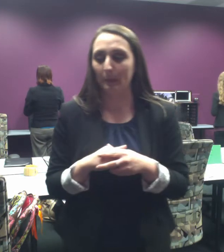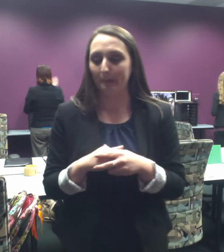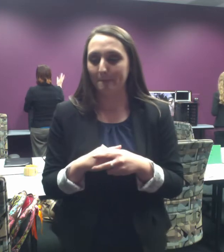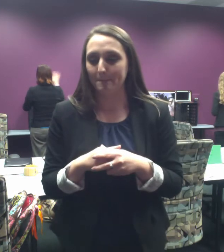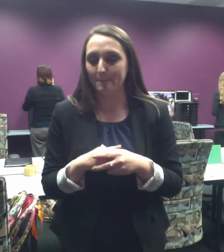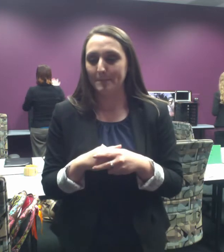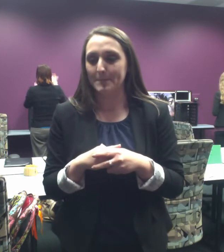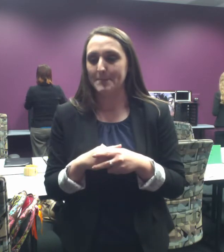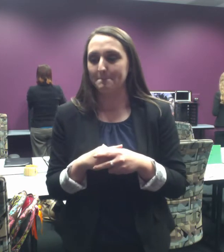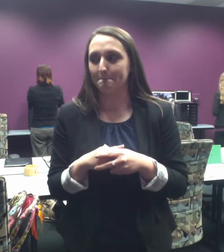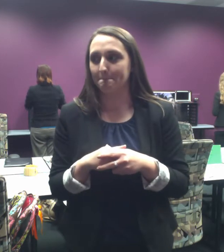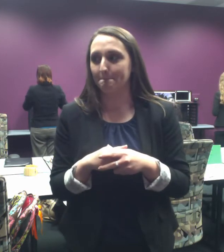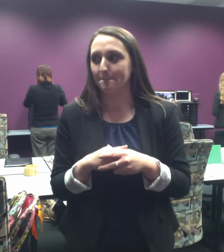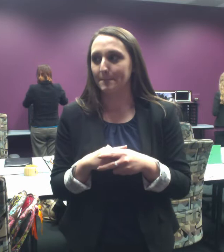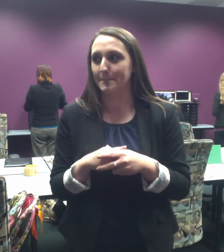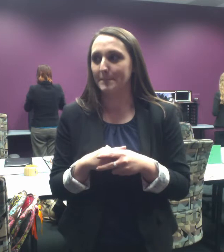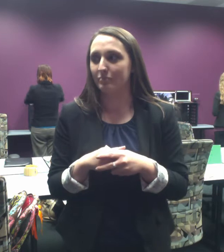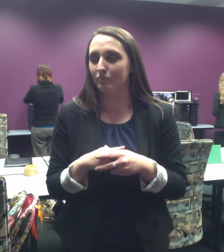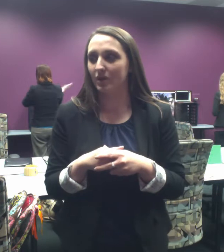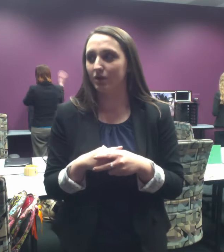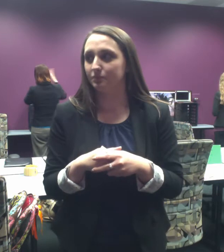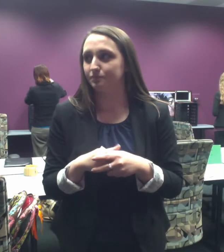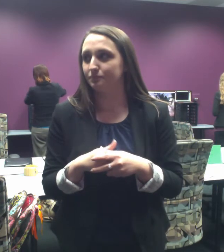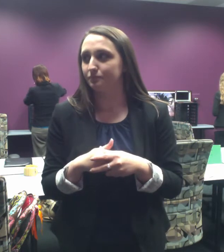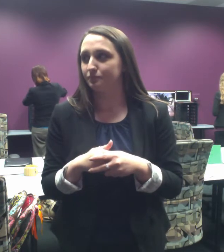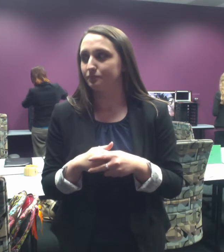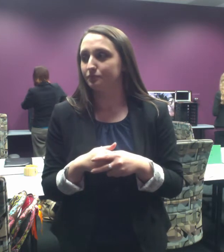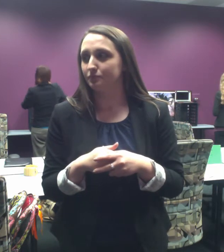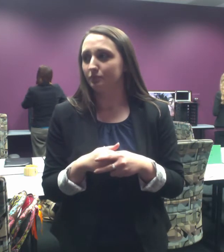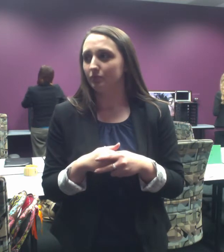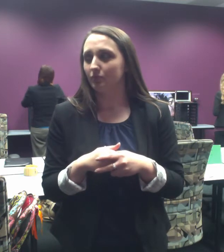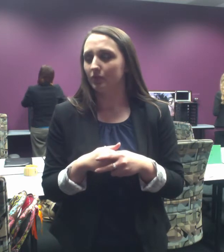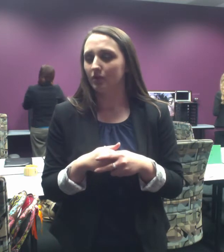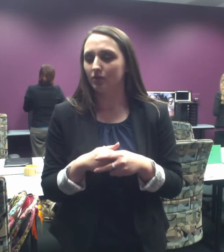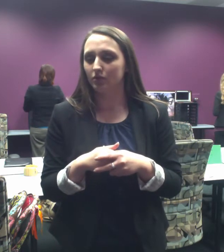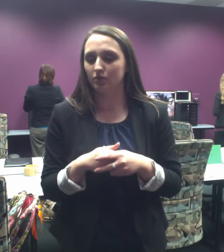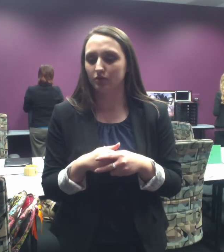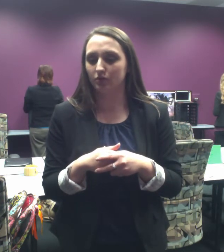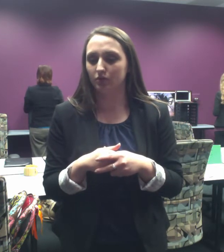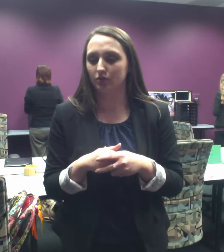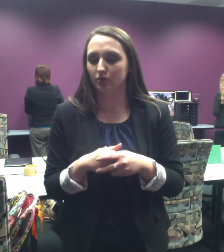like water vapor, and you try to turn that into water as a liquid form, what do you have to do to that water, or that water vapor?